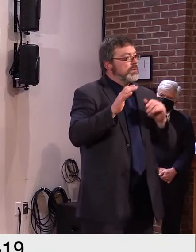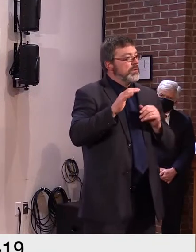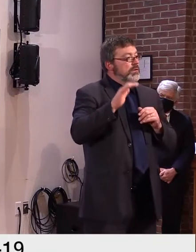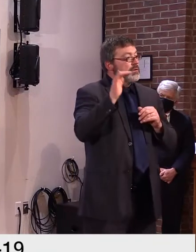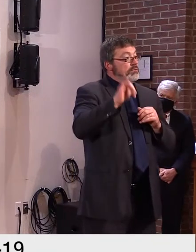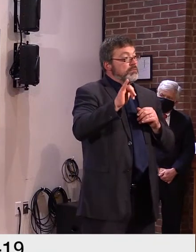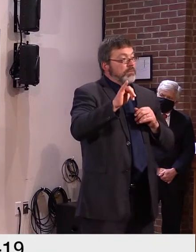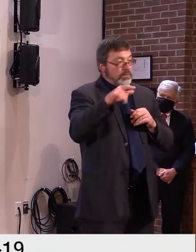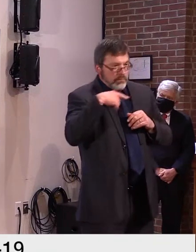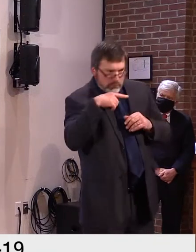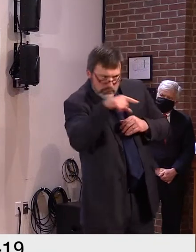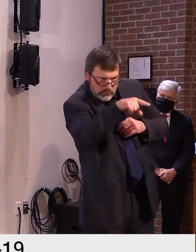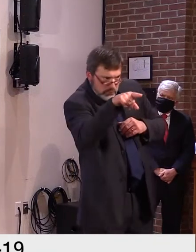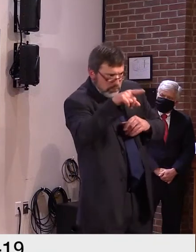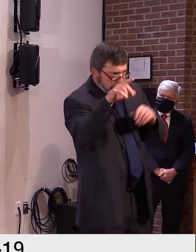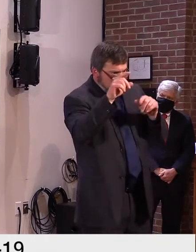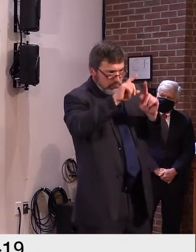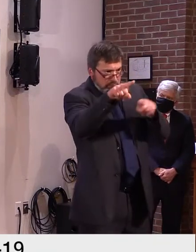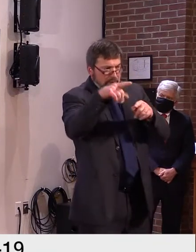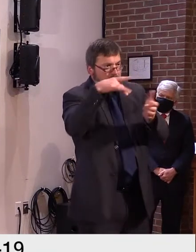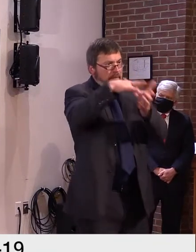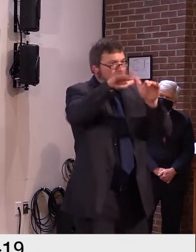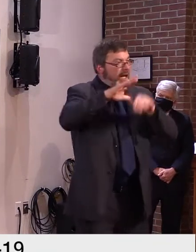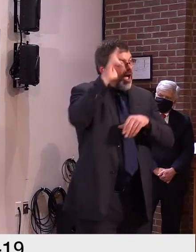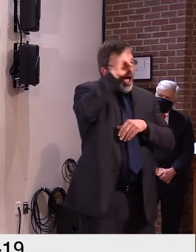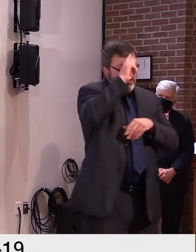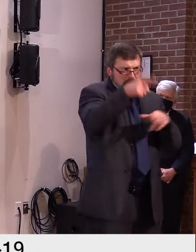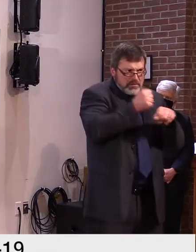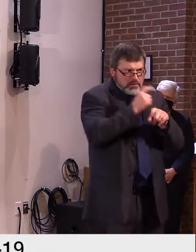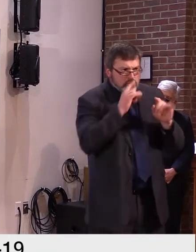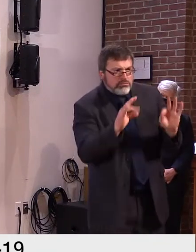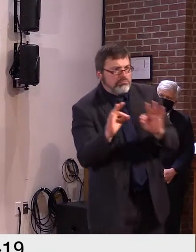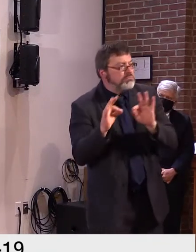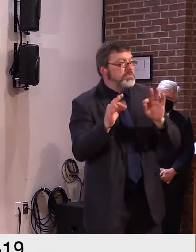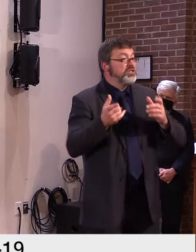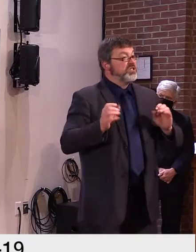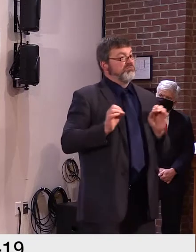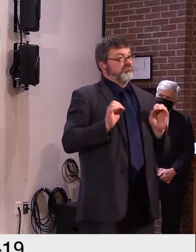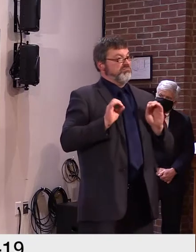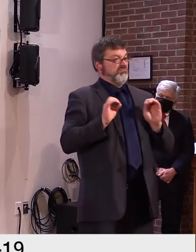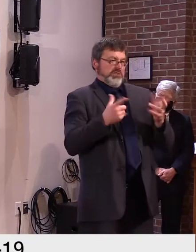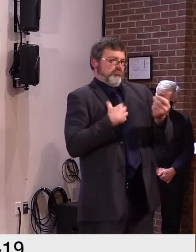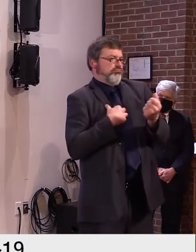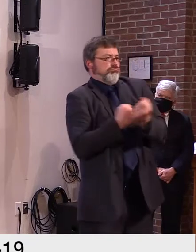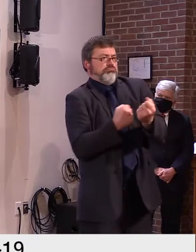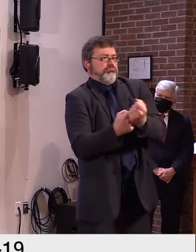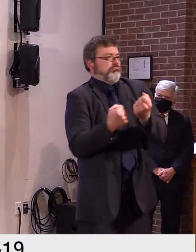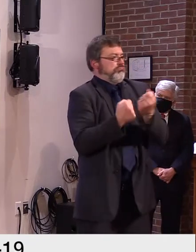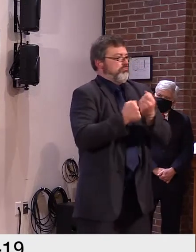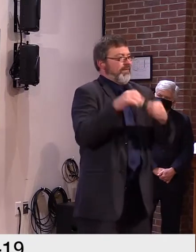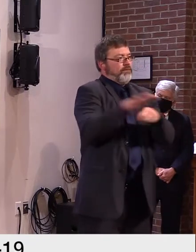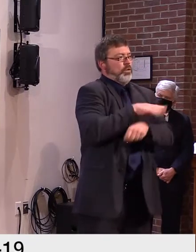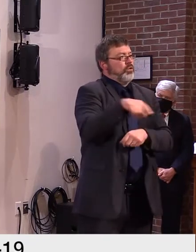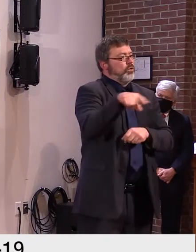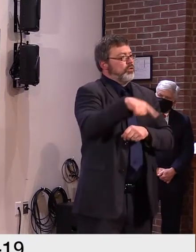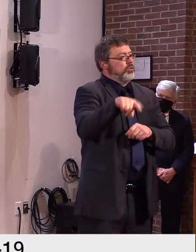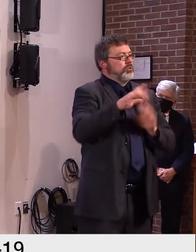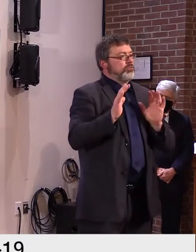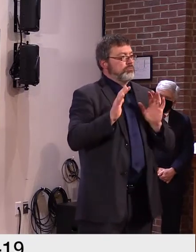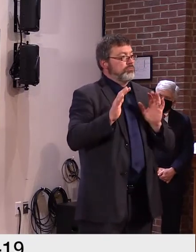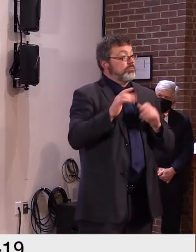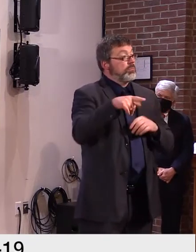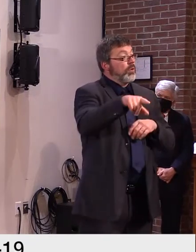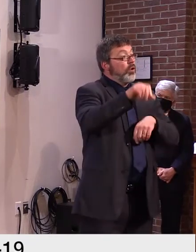affected workers are well supported. As you know, the workers who tested positive are in